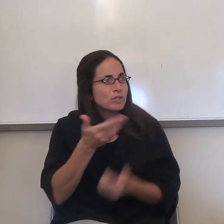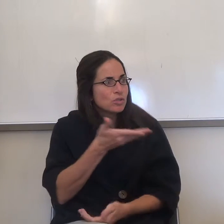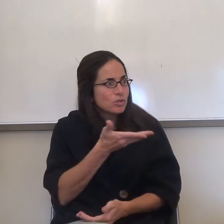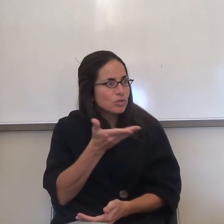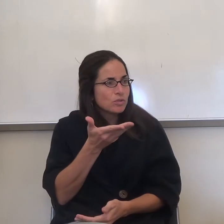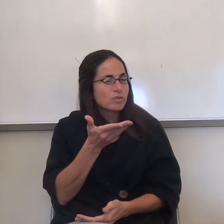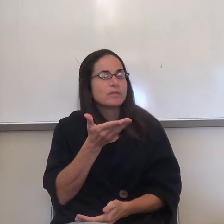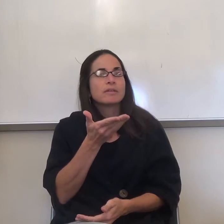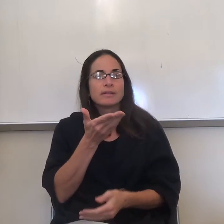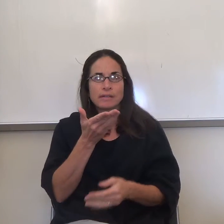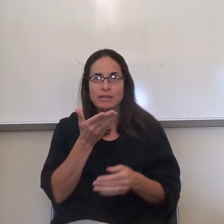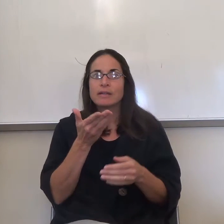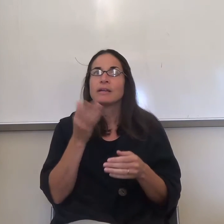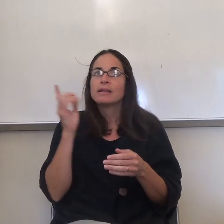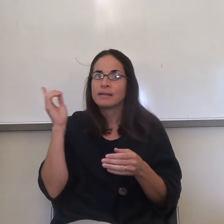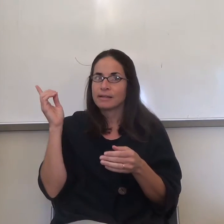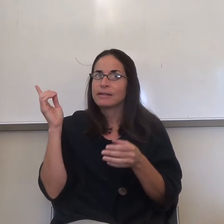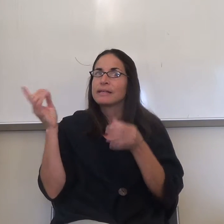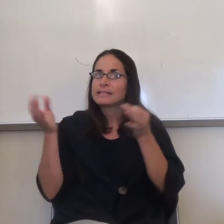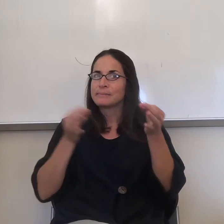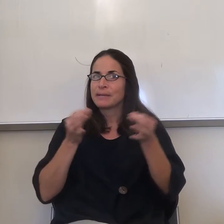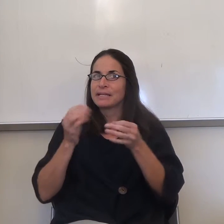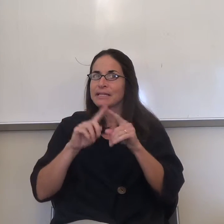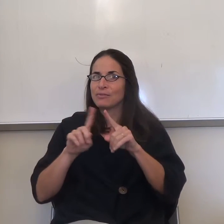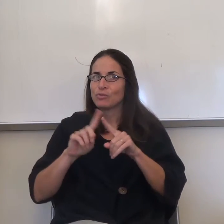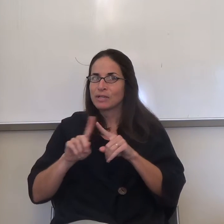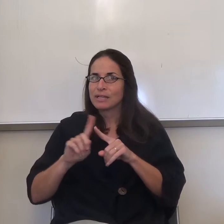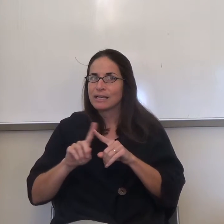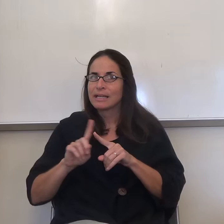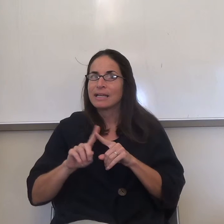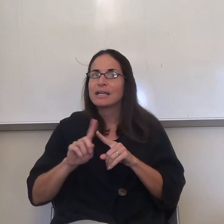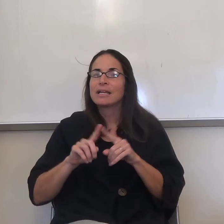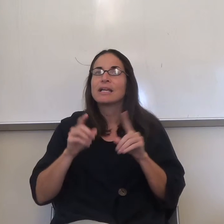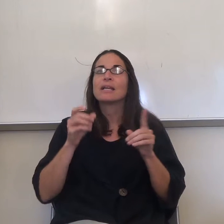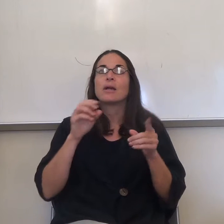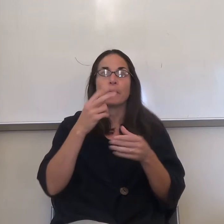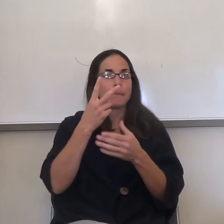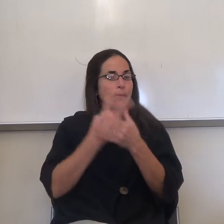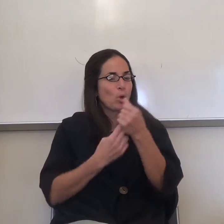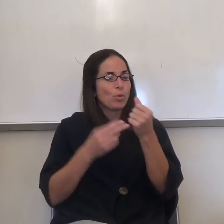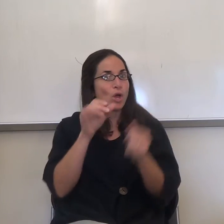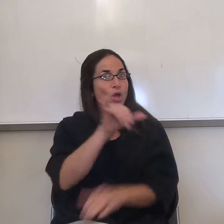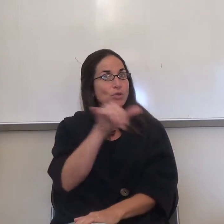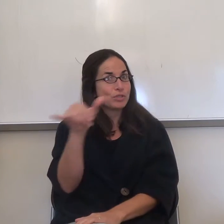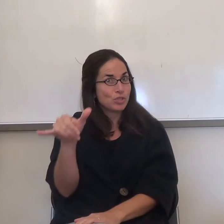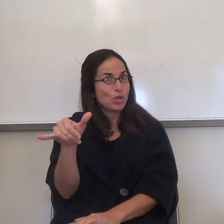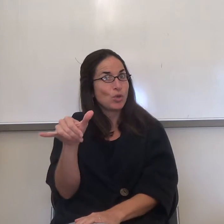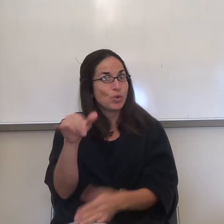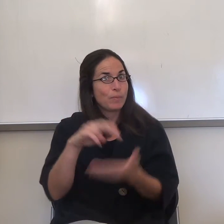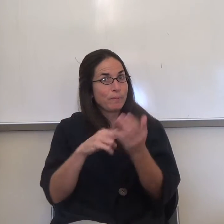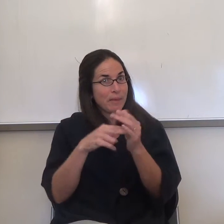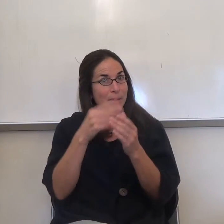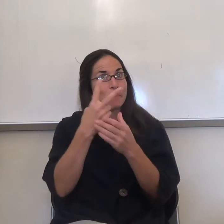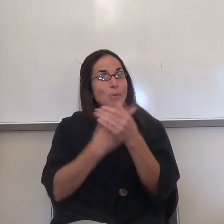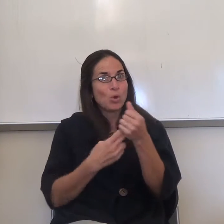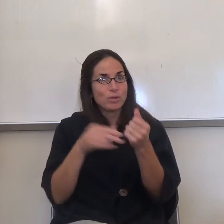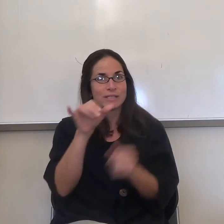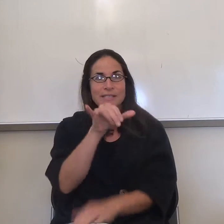that's really what this is telling us. They both also have dark surfaces. Both moons are irregularly